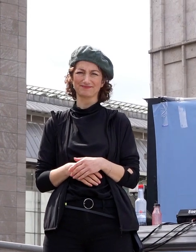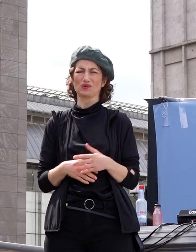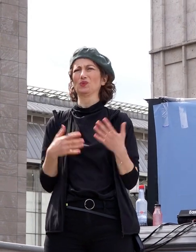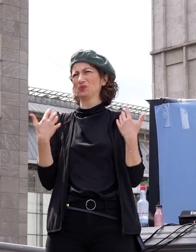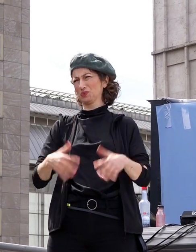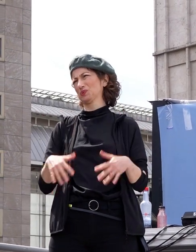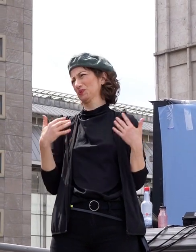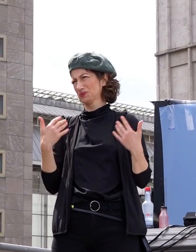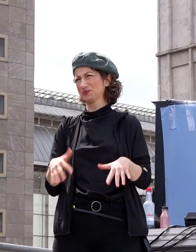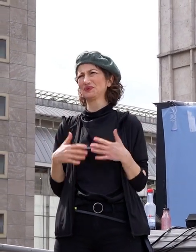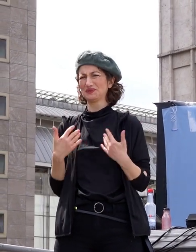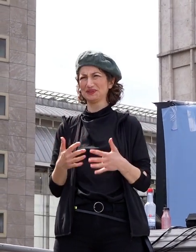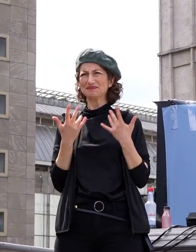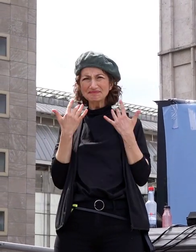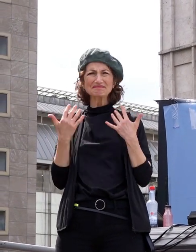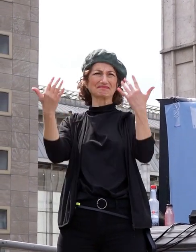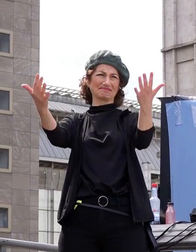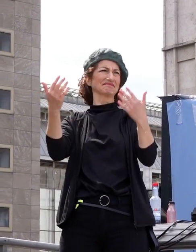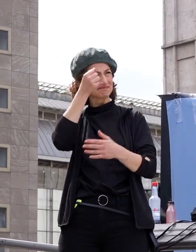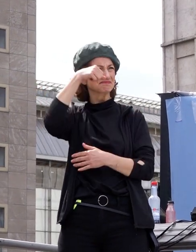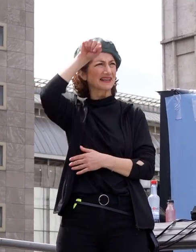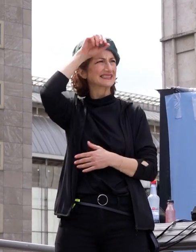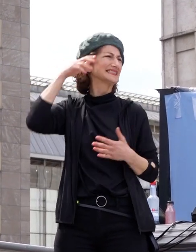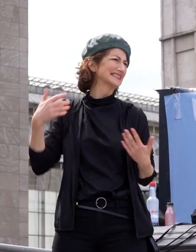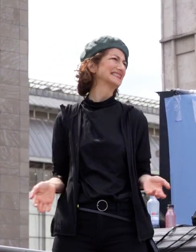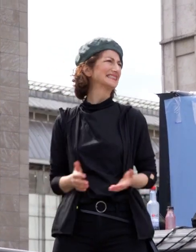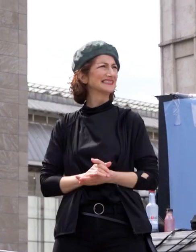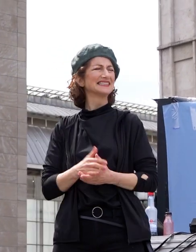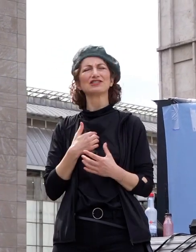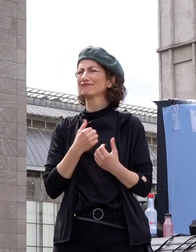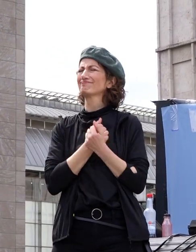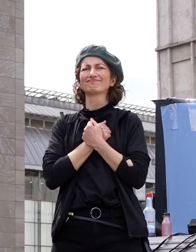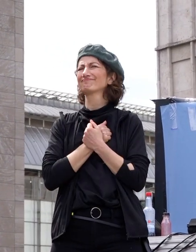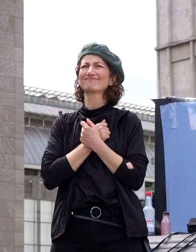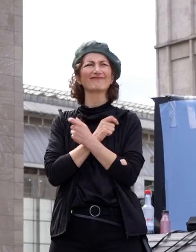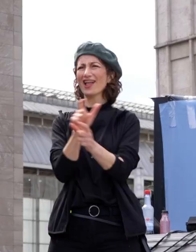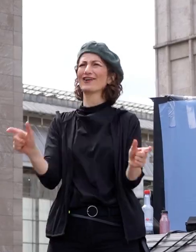Wow, Berlin, I love you.